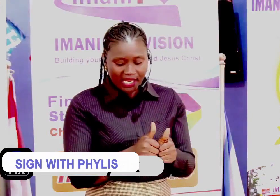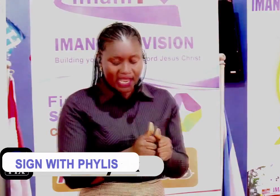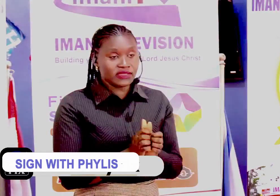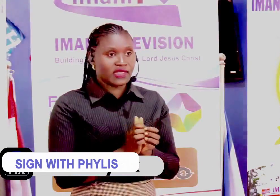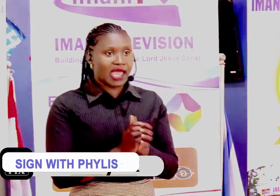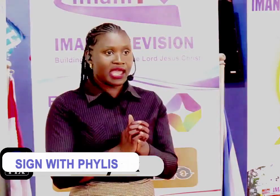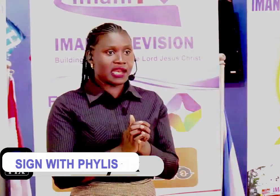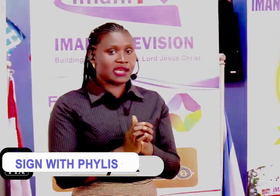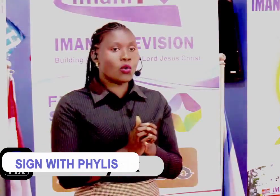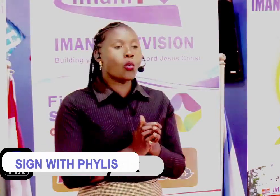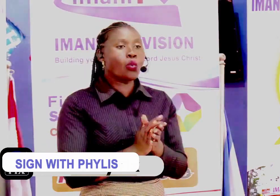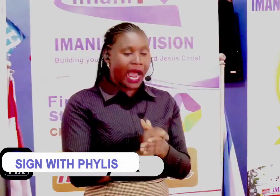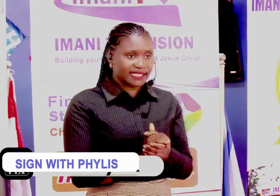And then what.